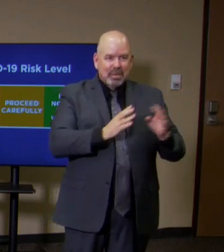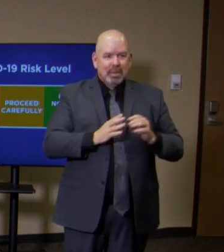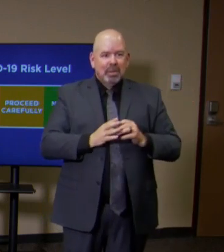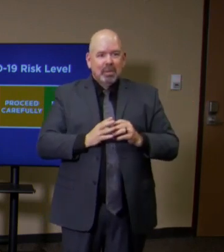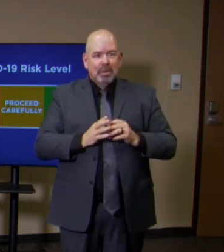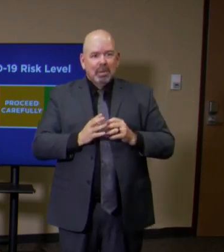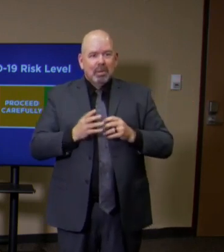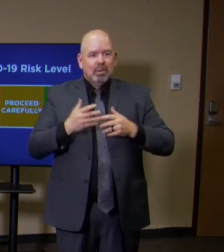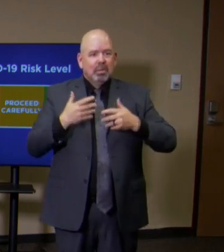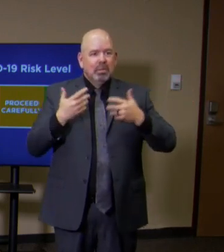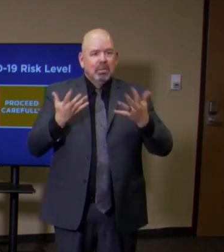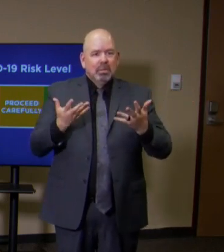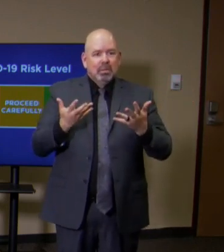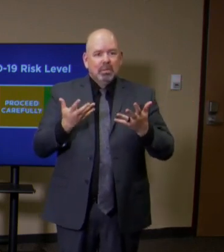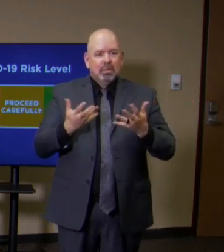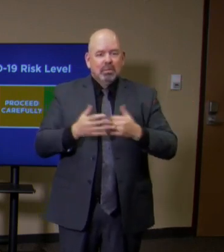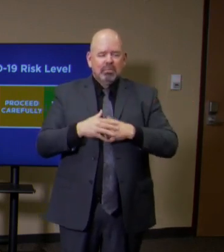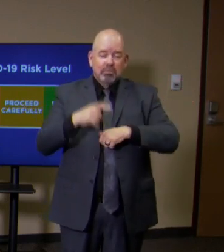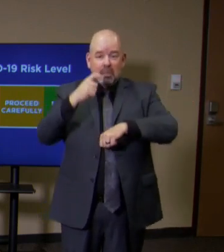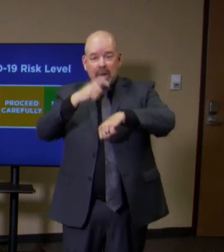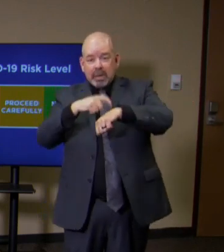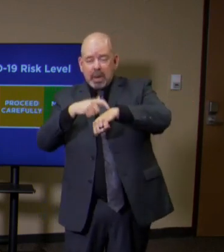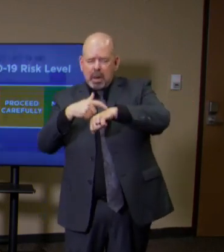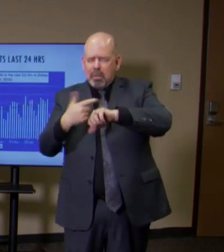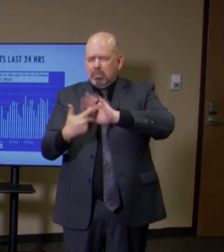those. So next slide.